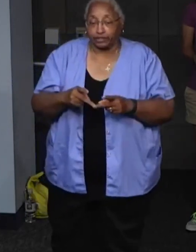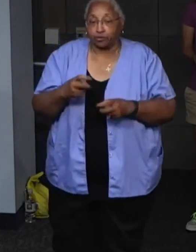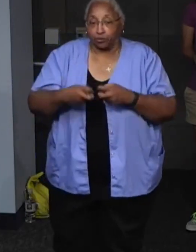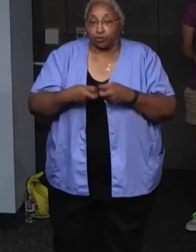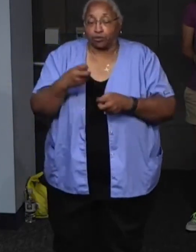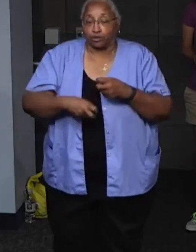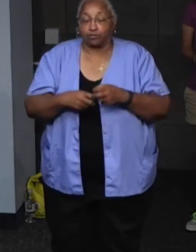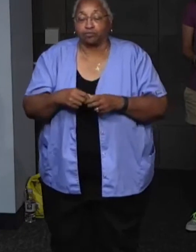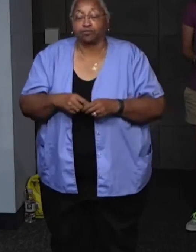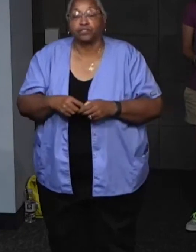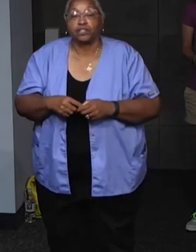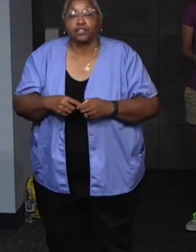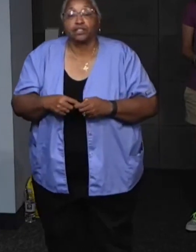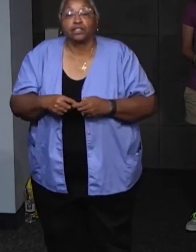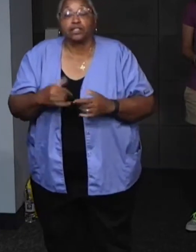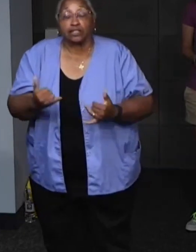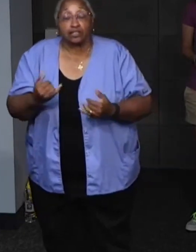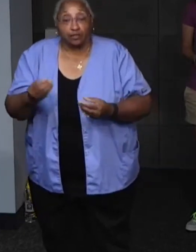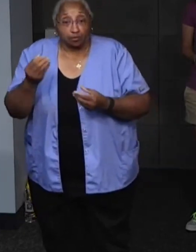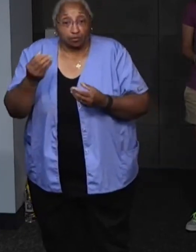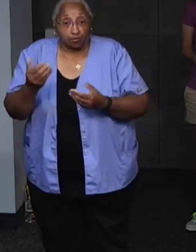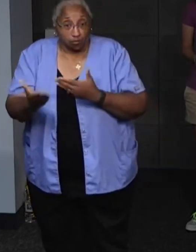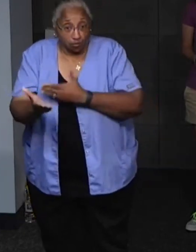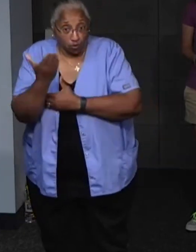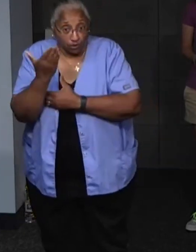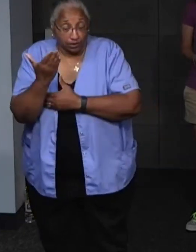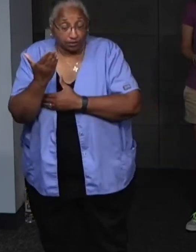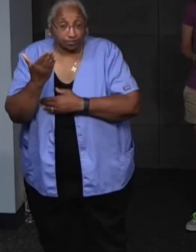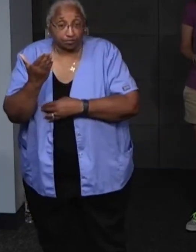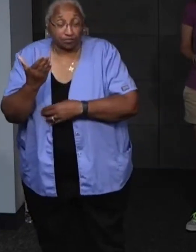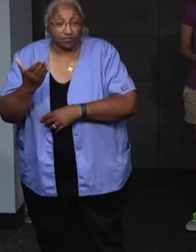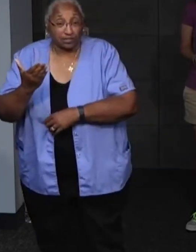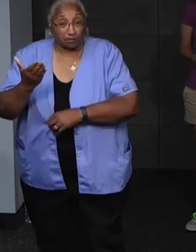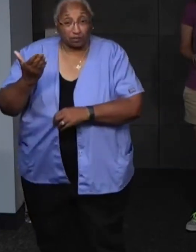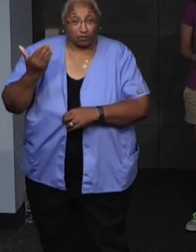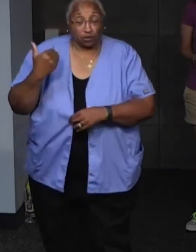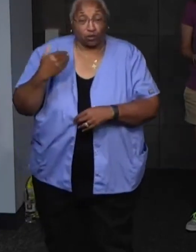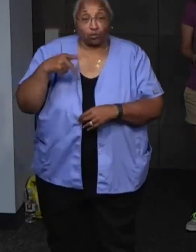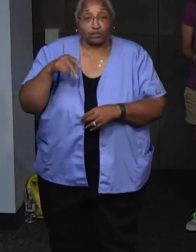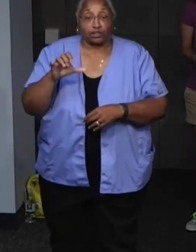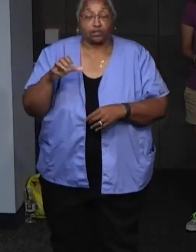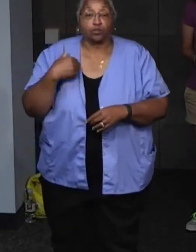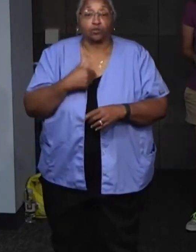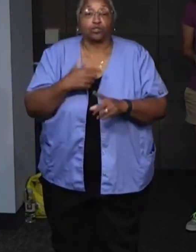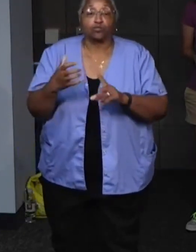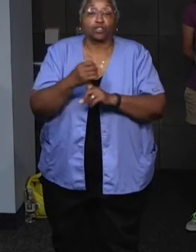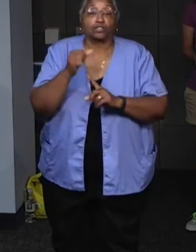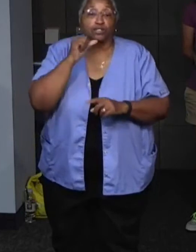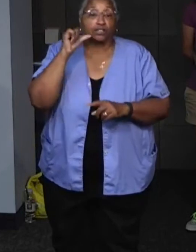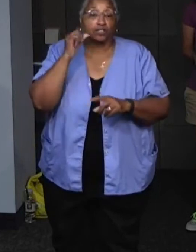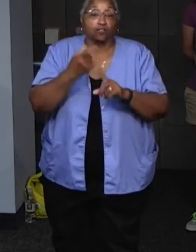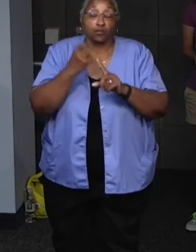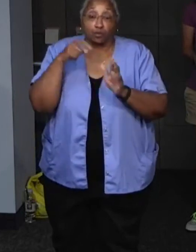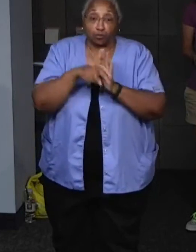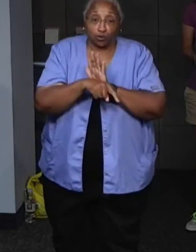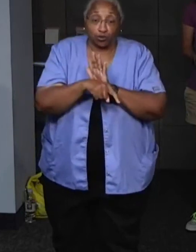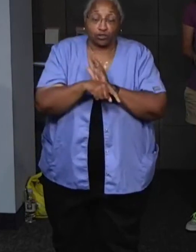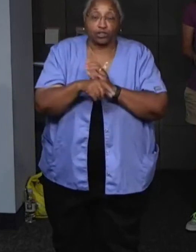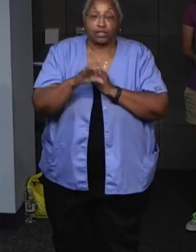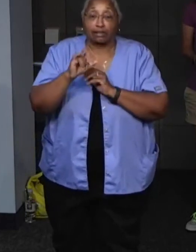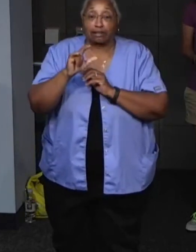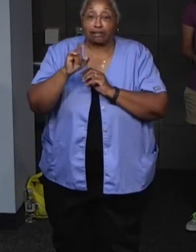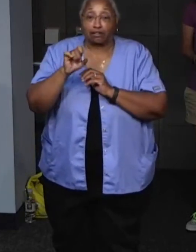Gave an update this morning at our previous press conference this morning at 11 o'clock. We did make an arrest yesterday from the murder on